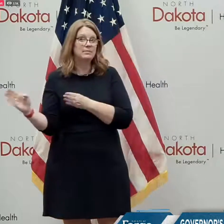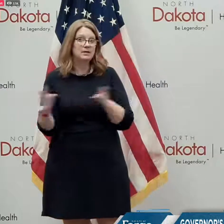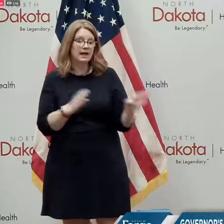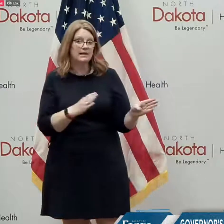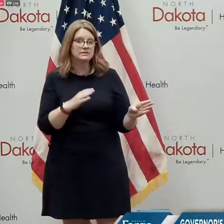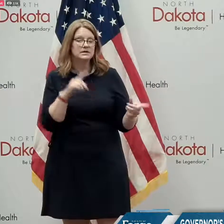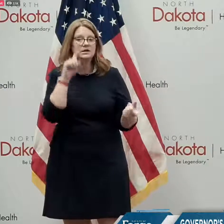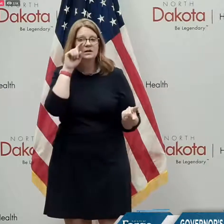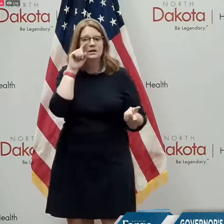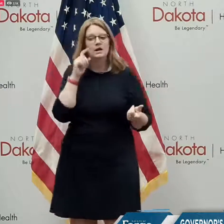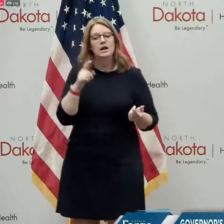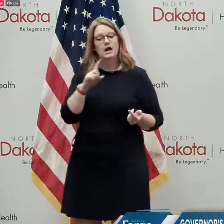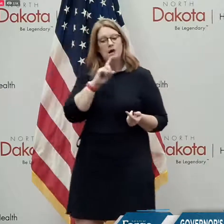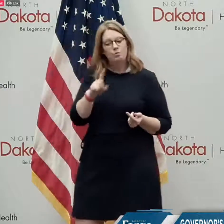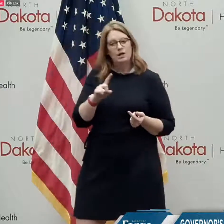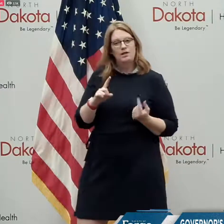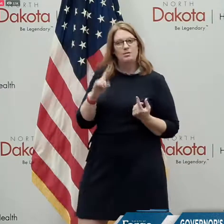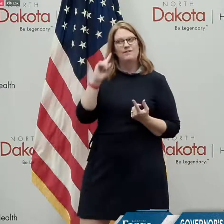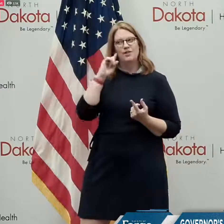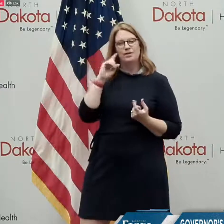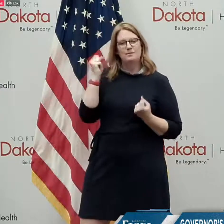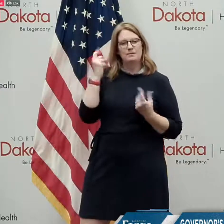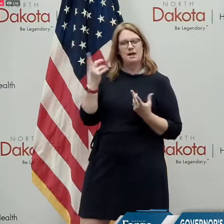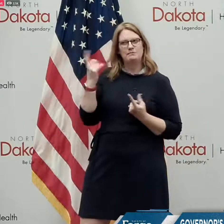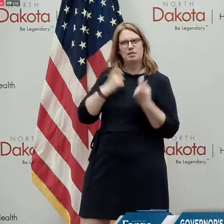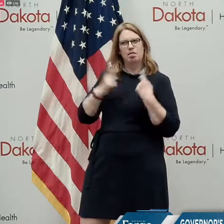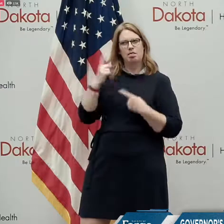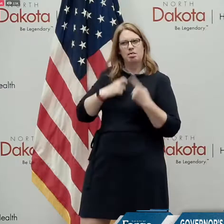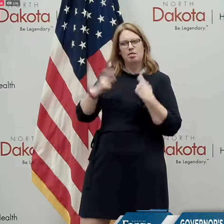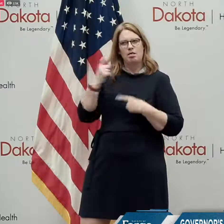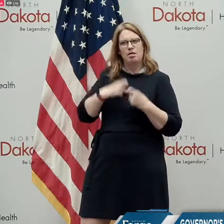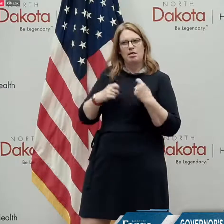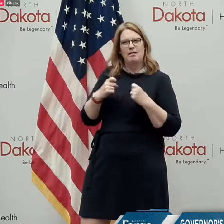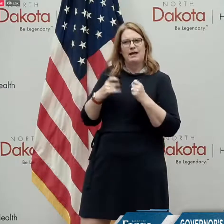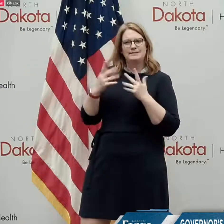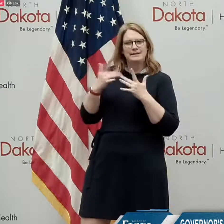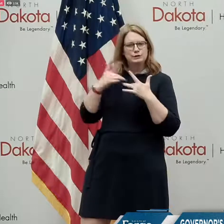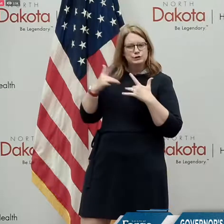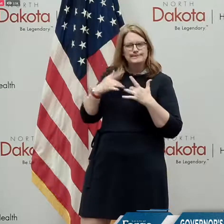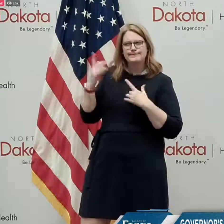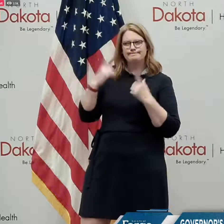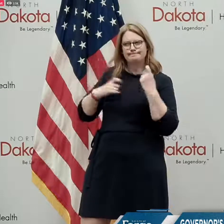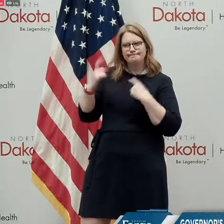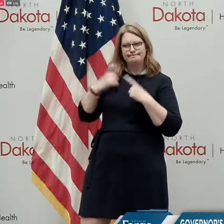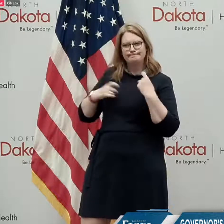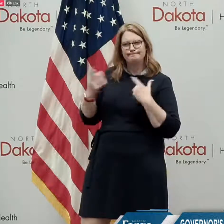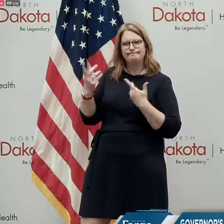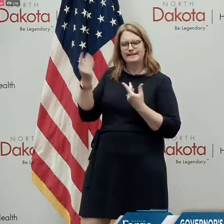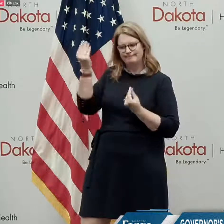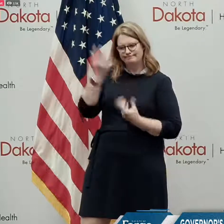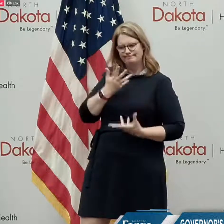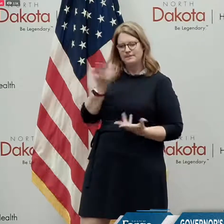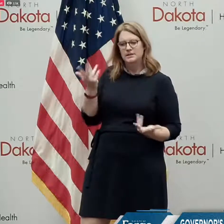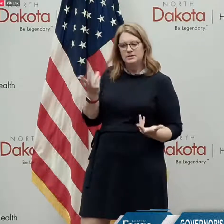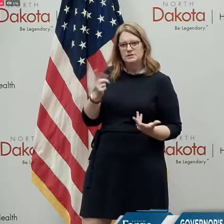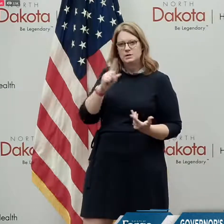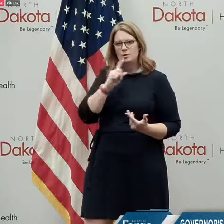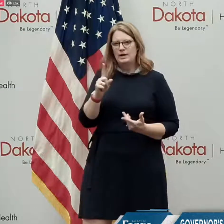issues that are arising and the needs that exist in our state to make this return to school buildings and the